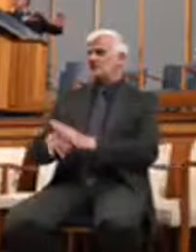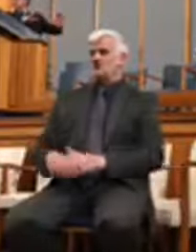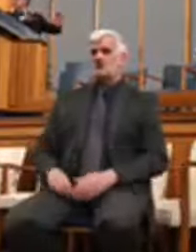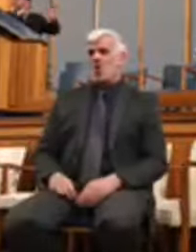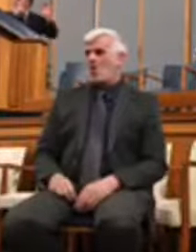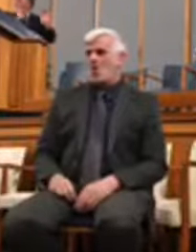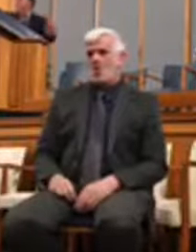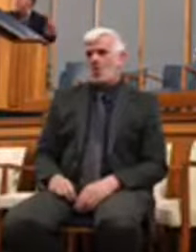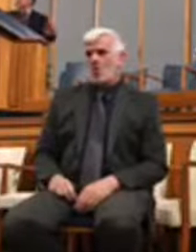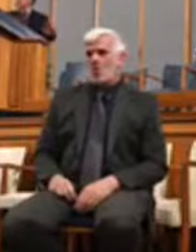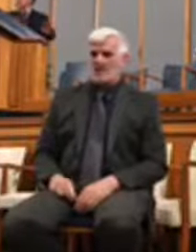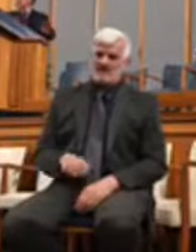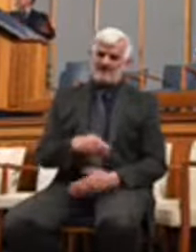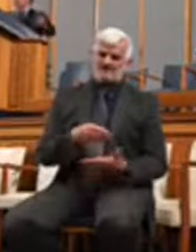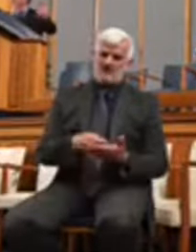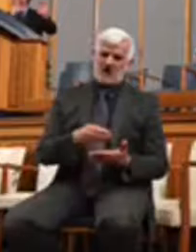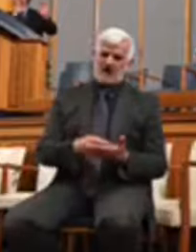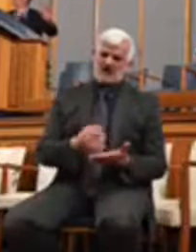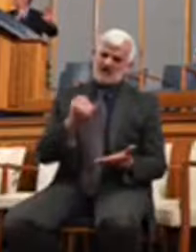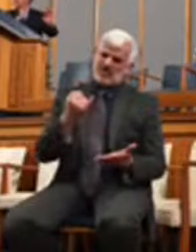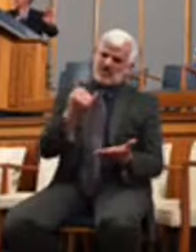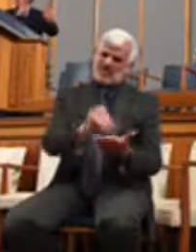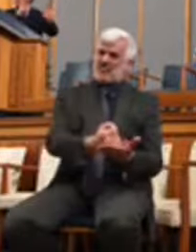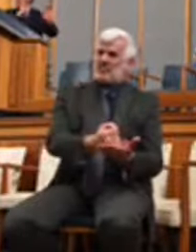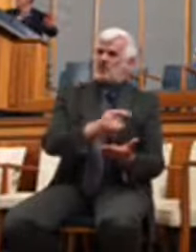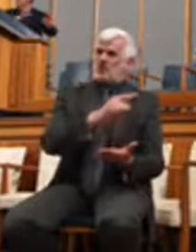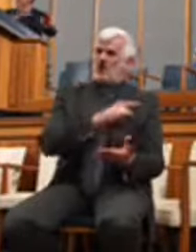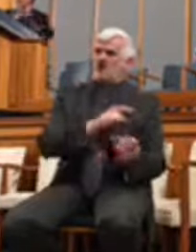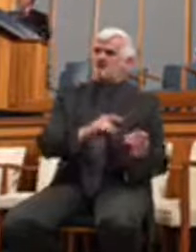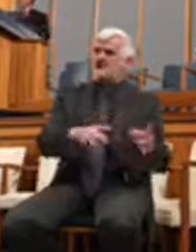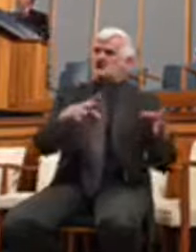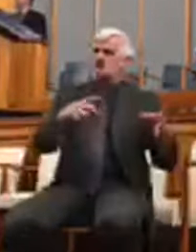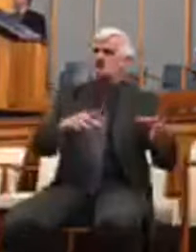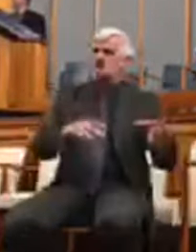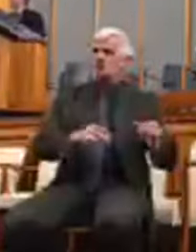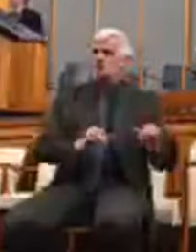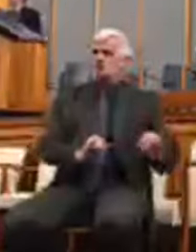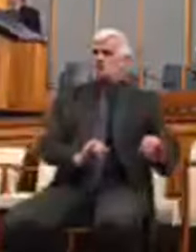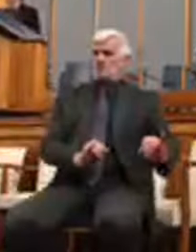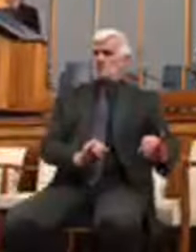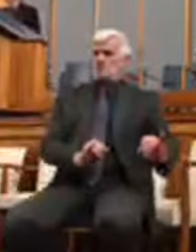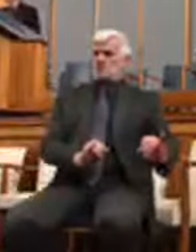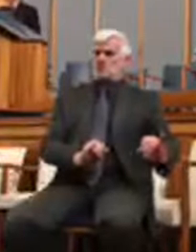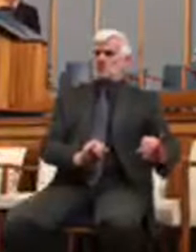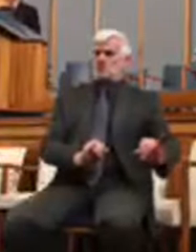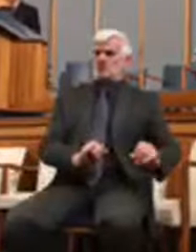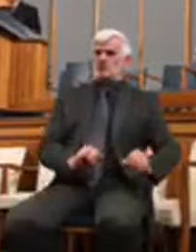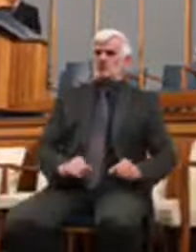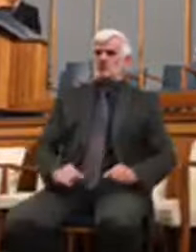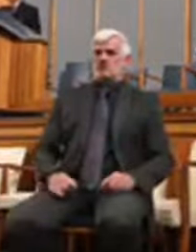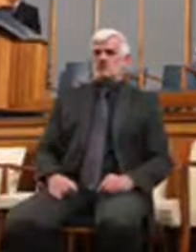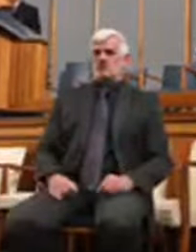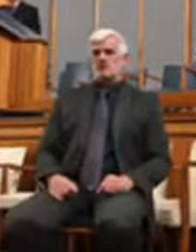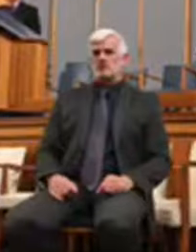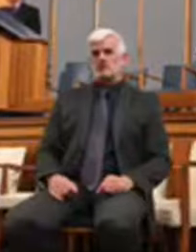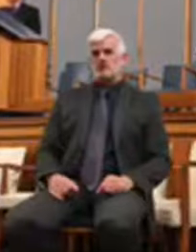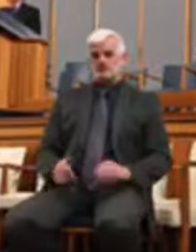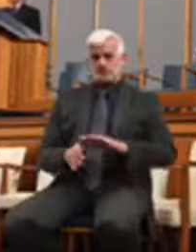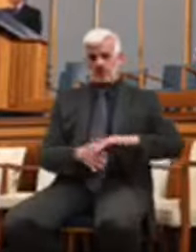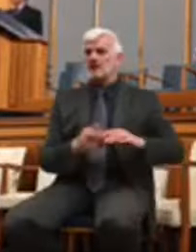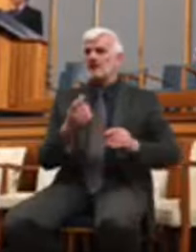money. They burn it because it was a part of their whole life. I can give you the example of a man called